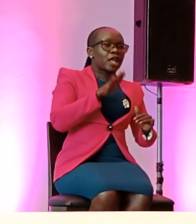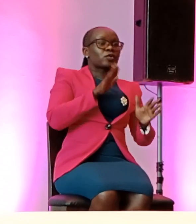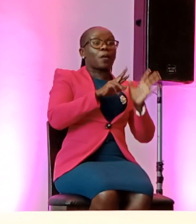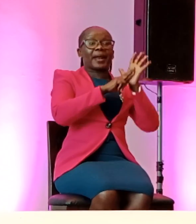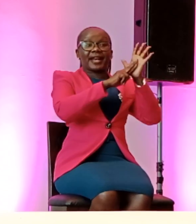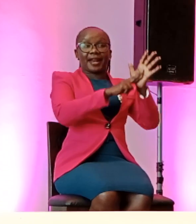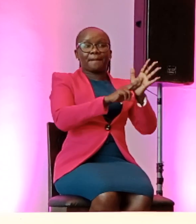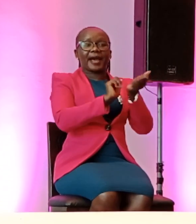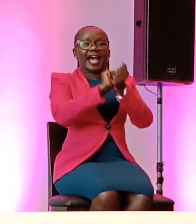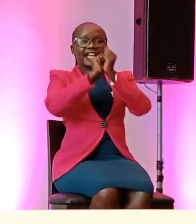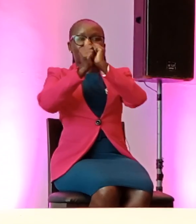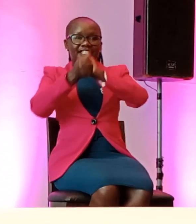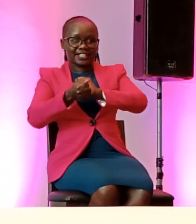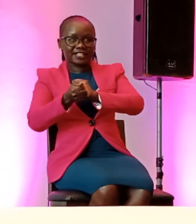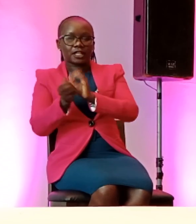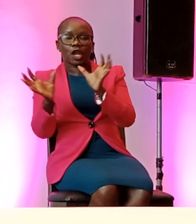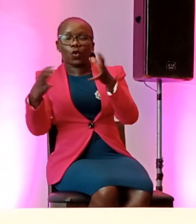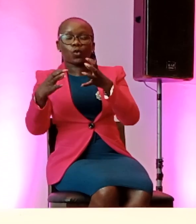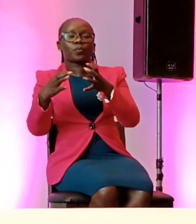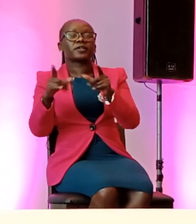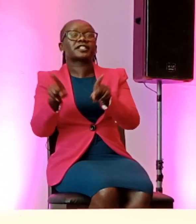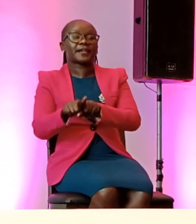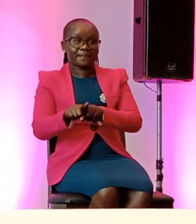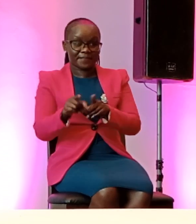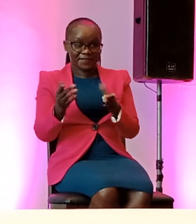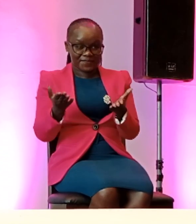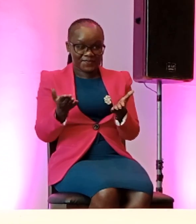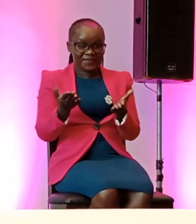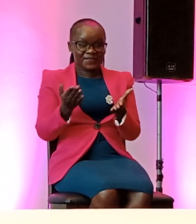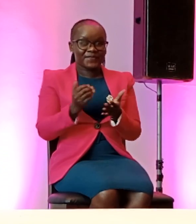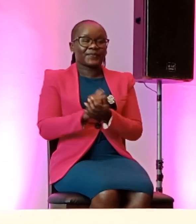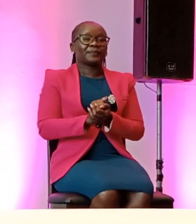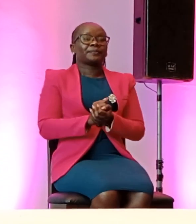position. And I changed my party as well.